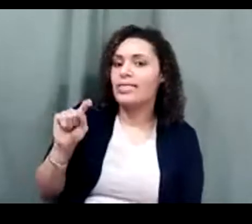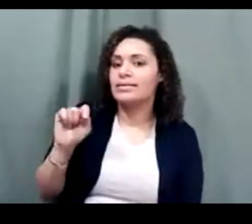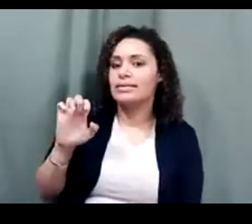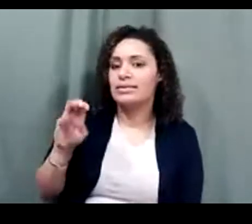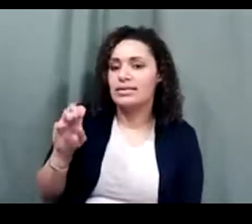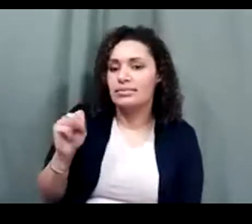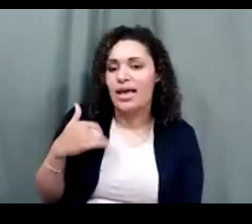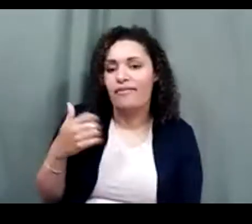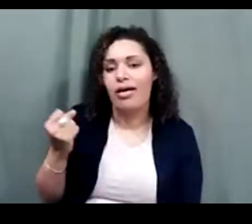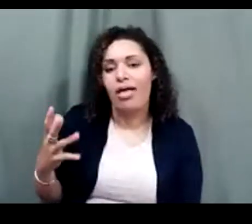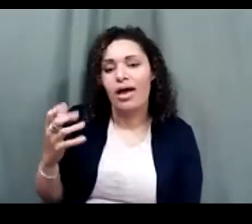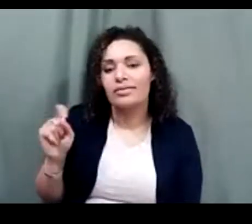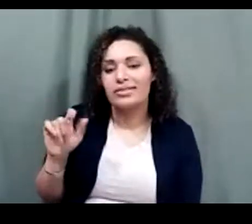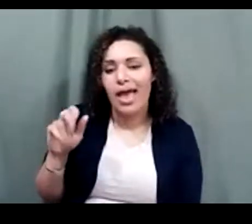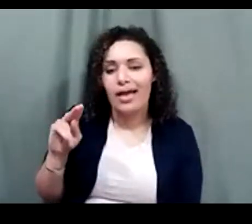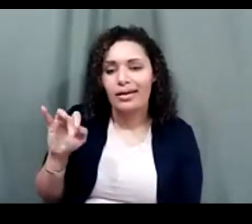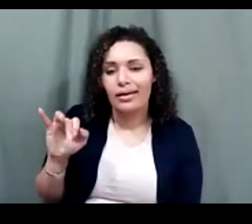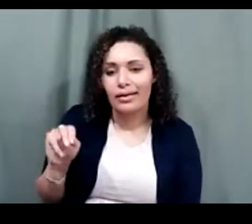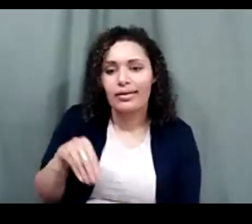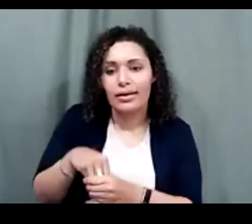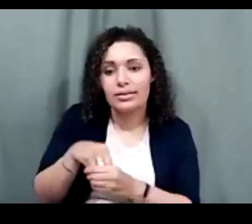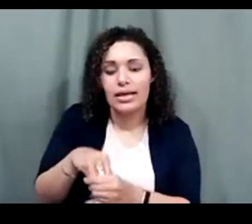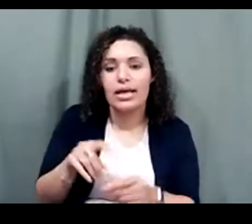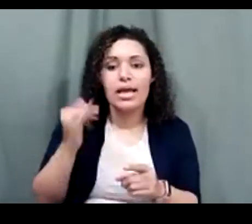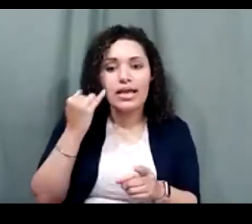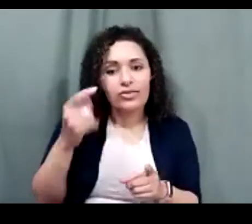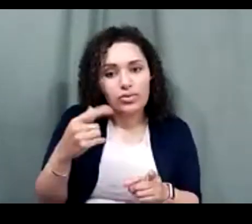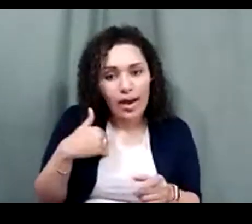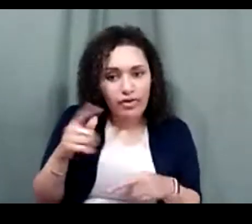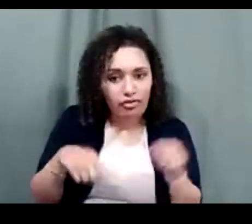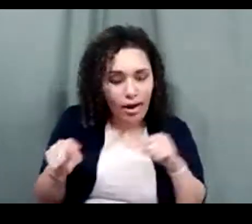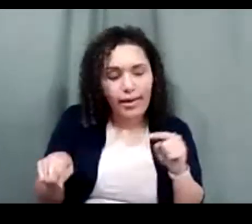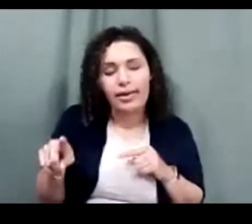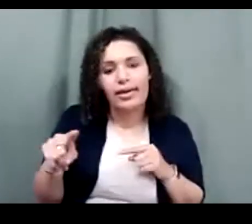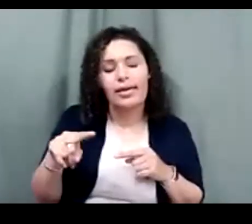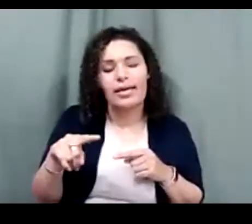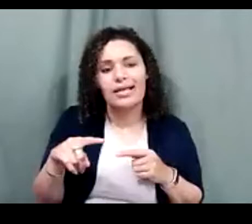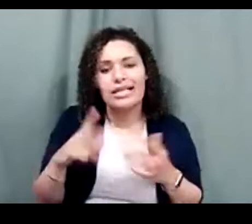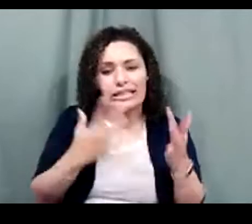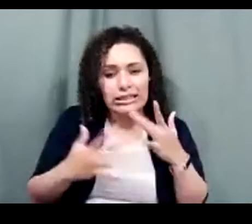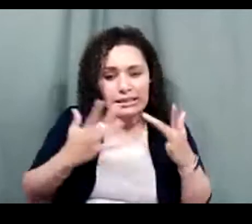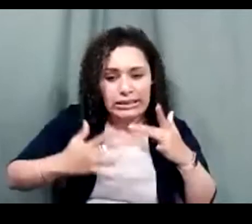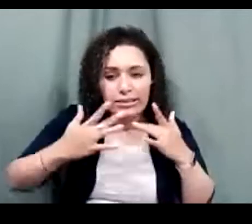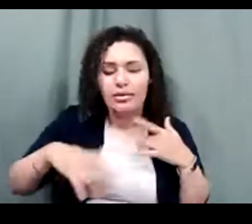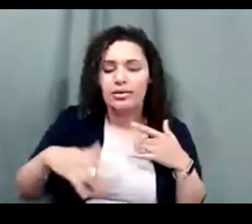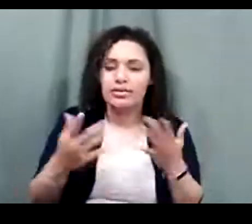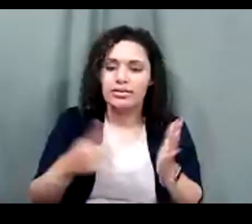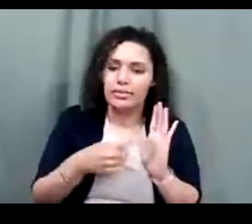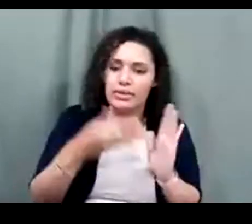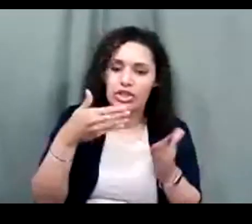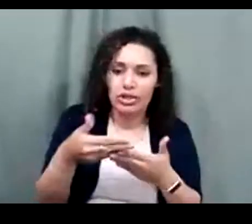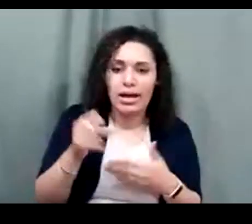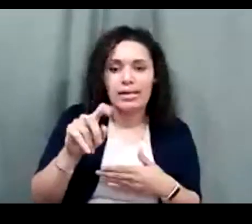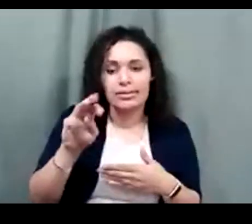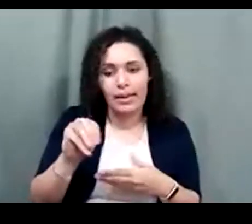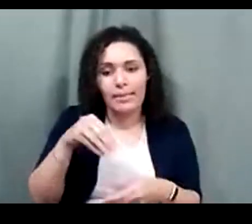tannin in them, and if you have a variety that kind of lacks that, sometimes it's good to put some of the stems into the tank with